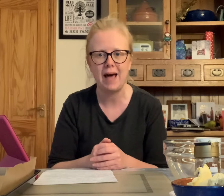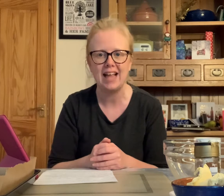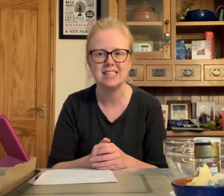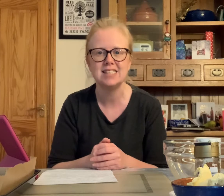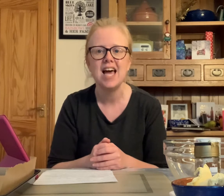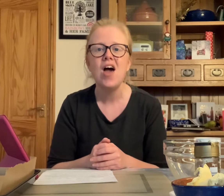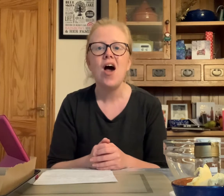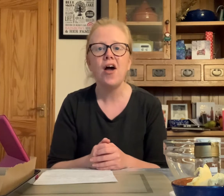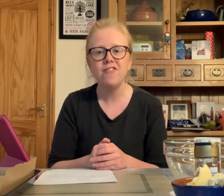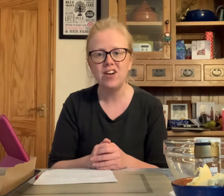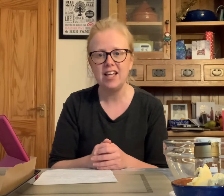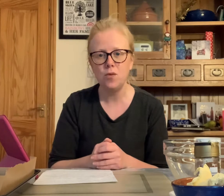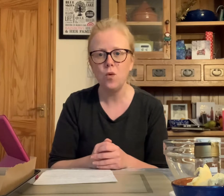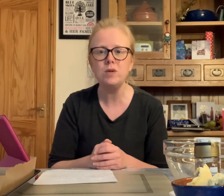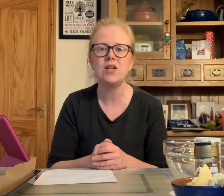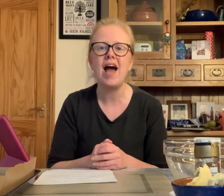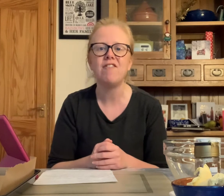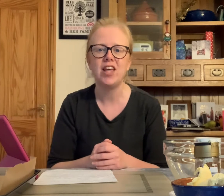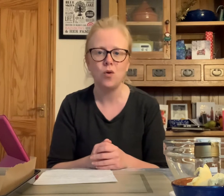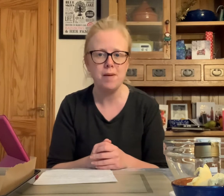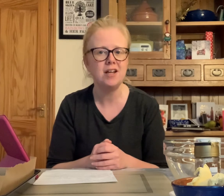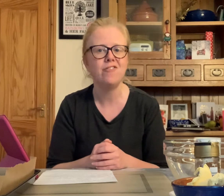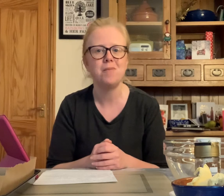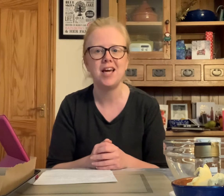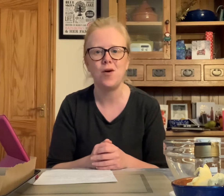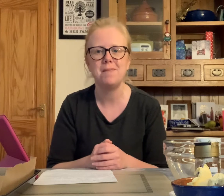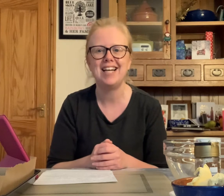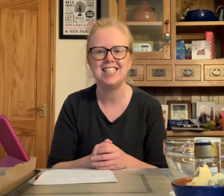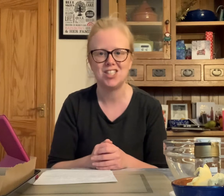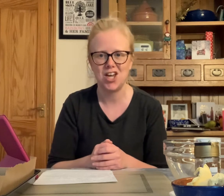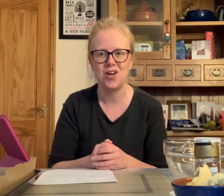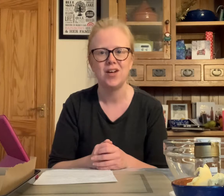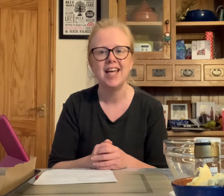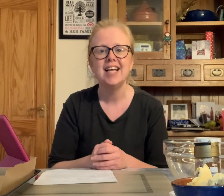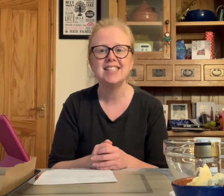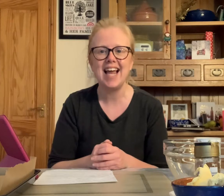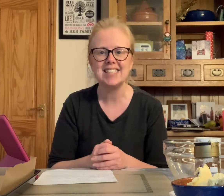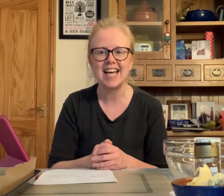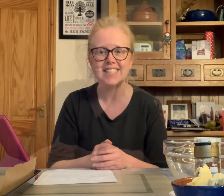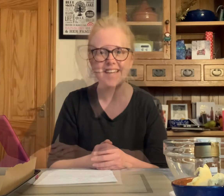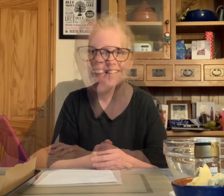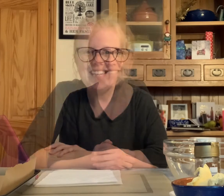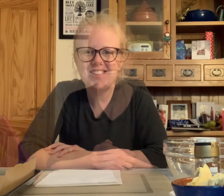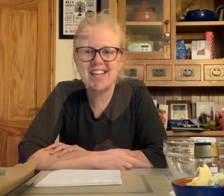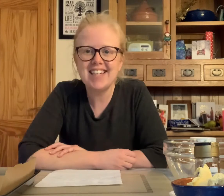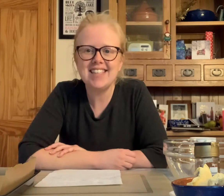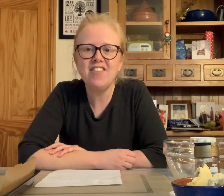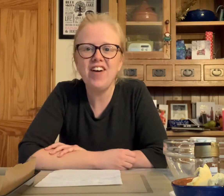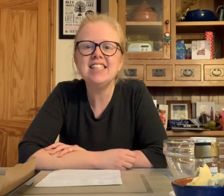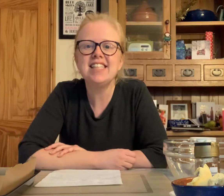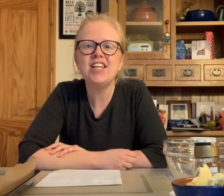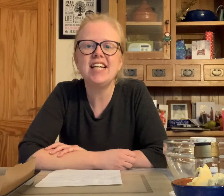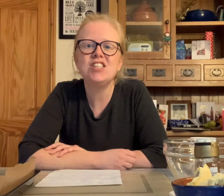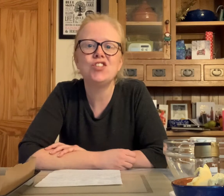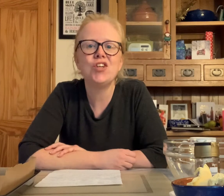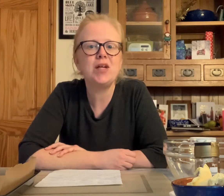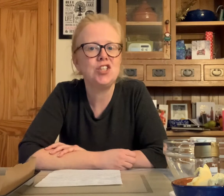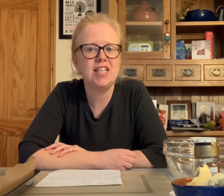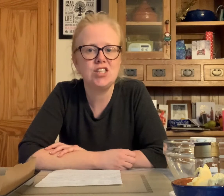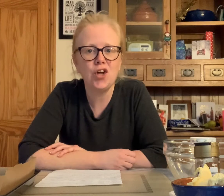maths. Hopefully you also have the equipment from the equipment list too. So let's get started. Okay, little cooks, so the first thing you need to do is you need to go and